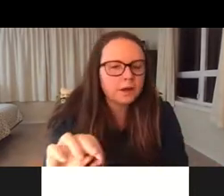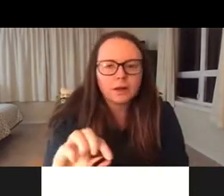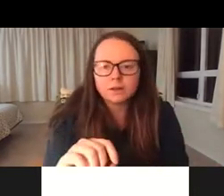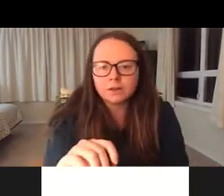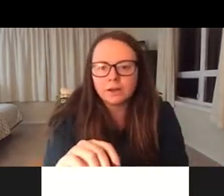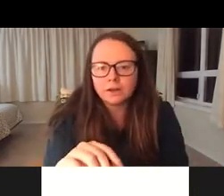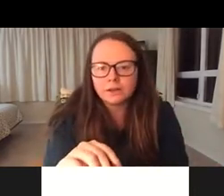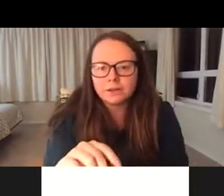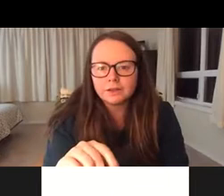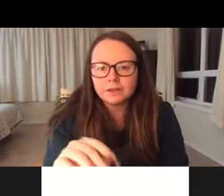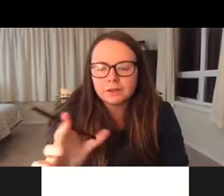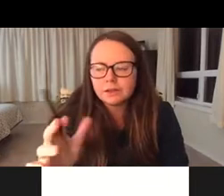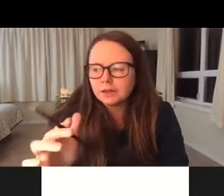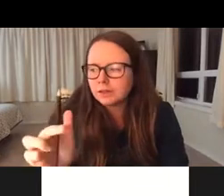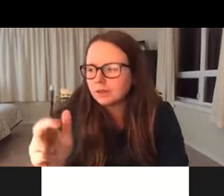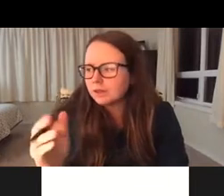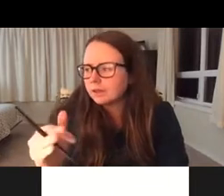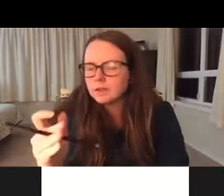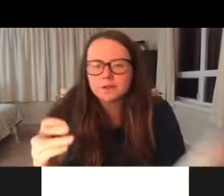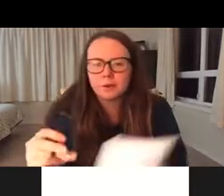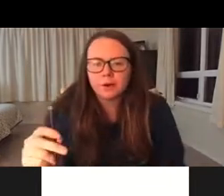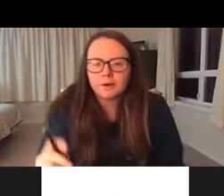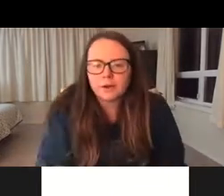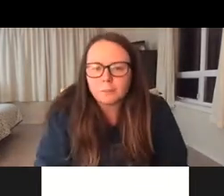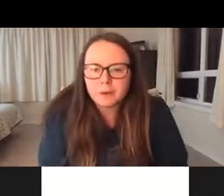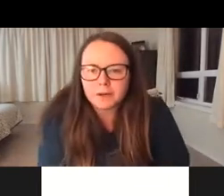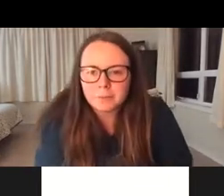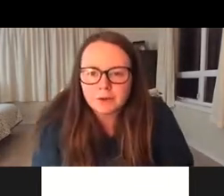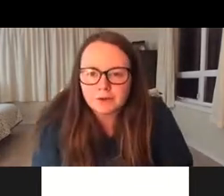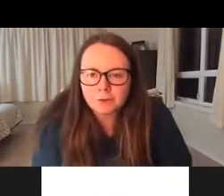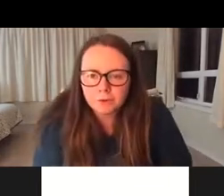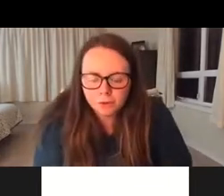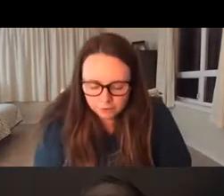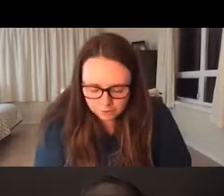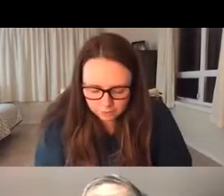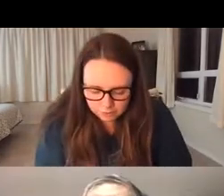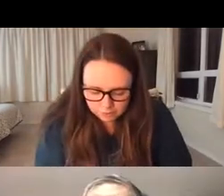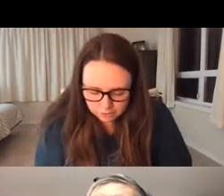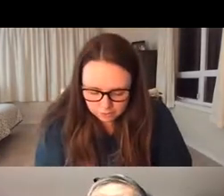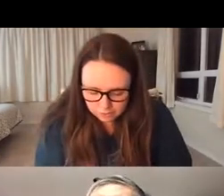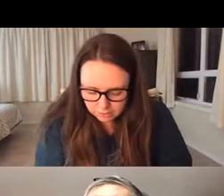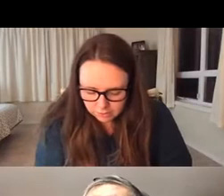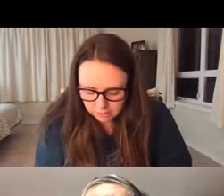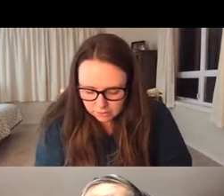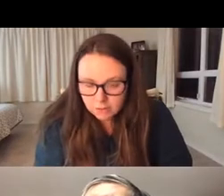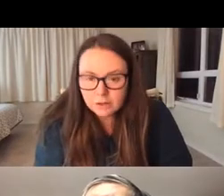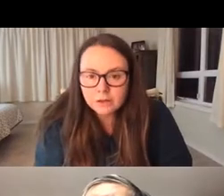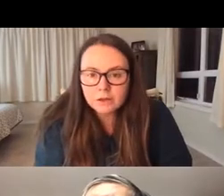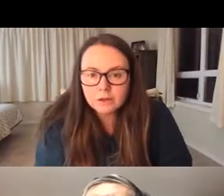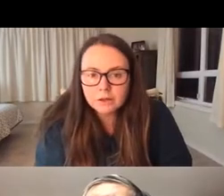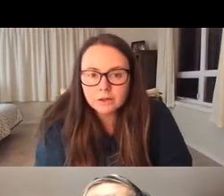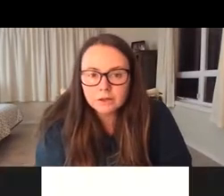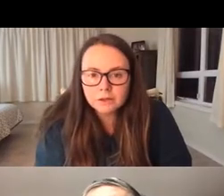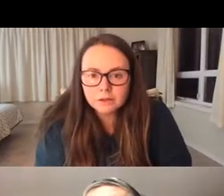right. I'll download it. Yeah. Tomorrow and pop it up on the YouTube for you. There is no rush. It is